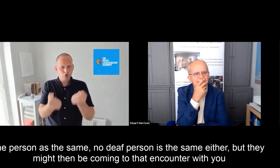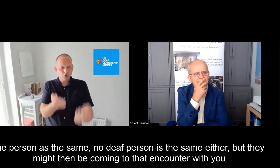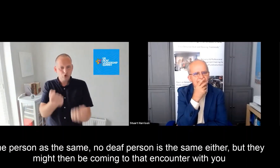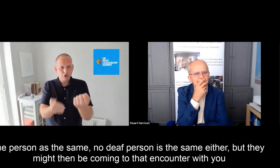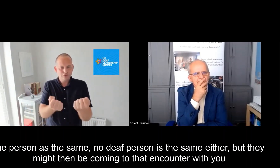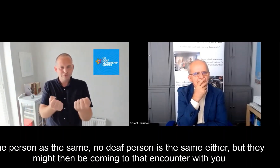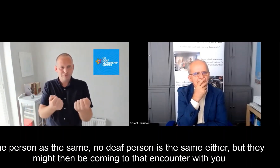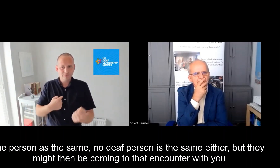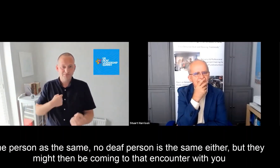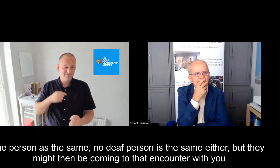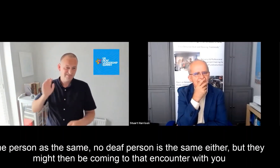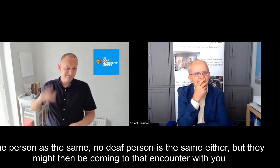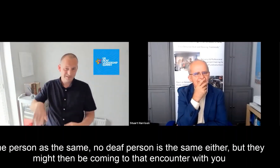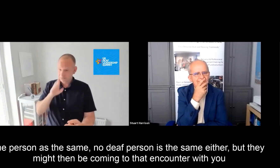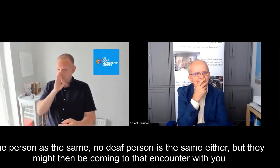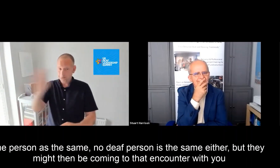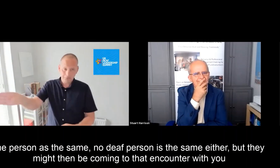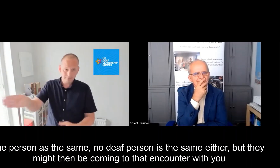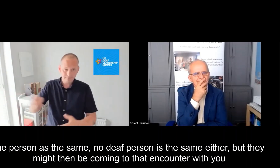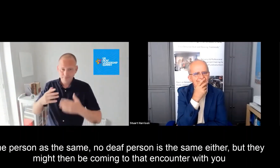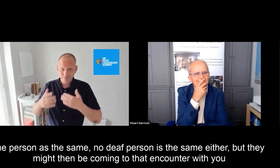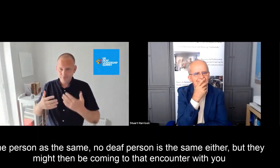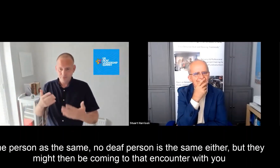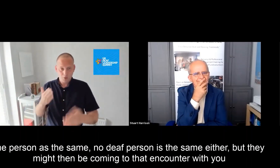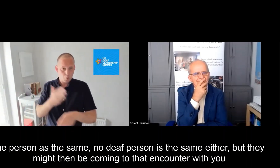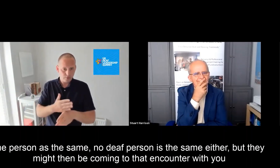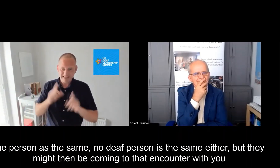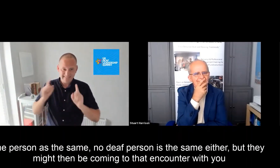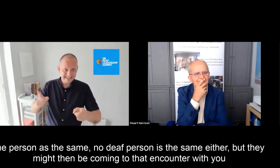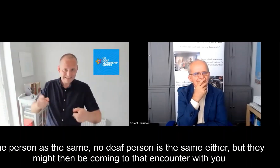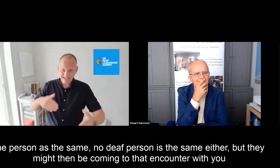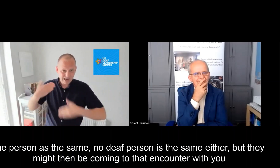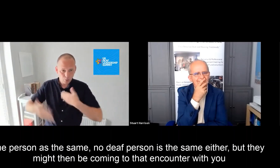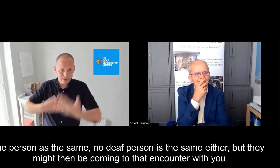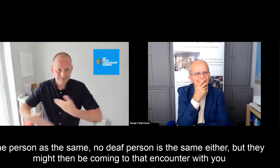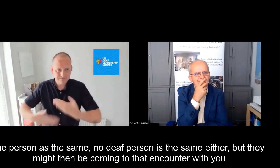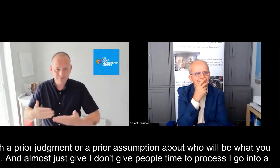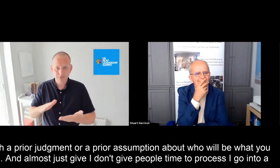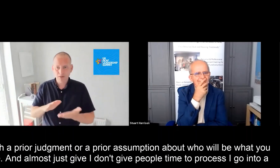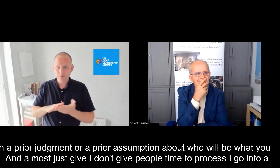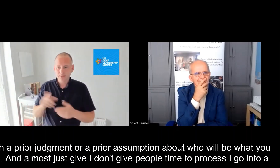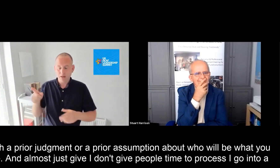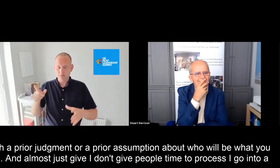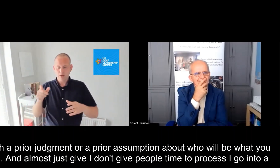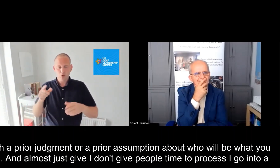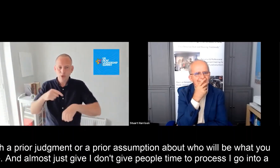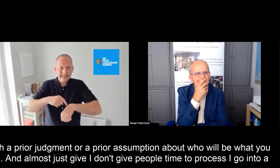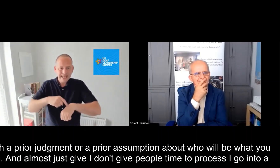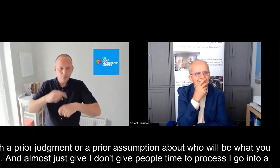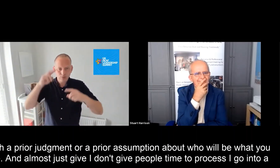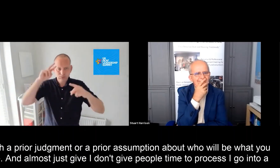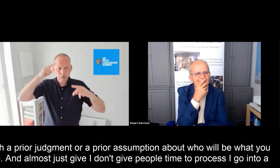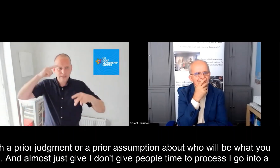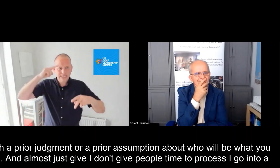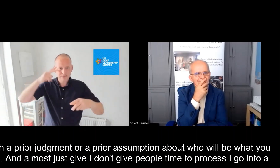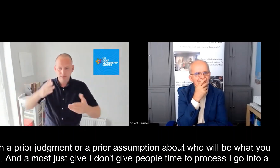deaf person is the same either, but they might then be coming to that encounter with you with a prior judgment or a prior assumption about who or what you